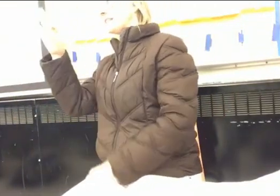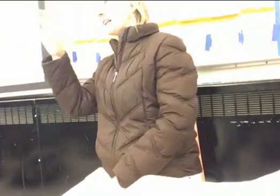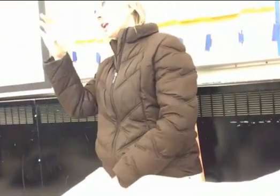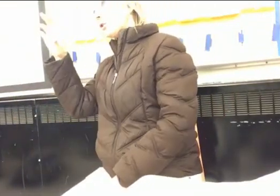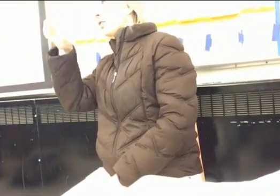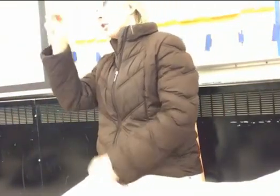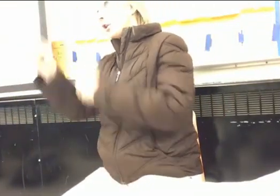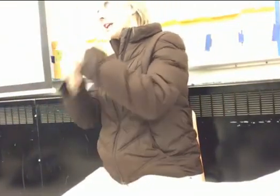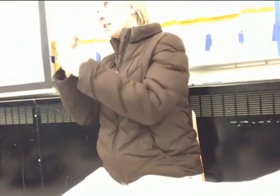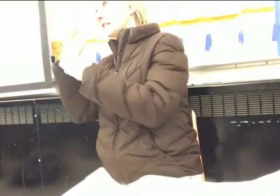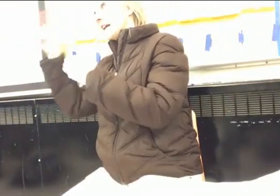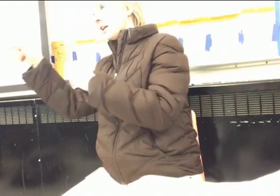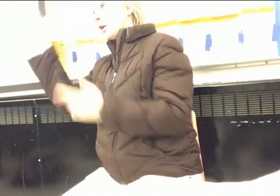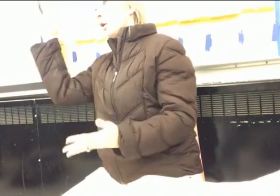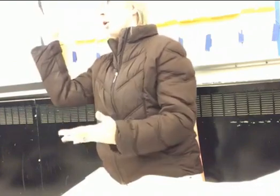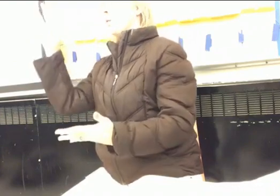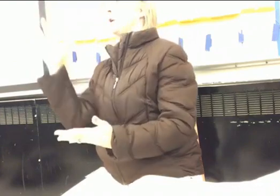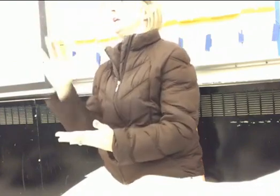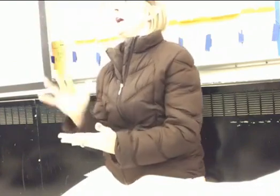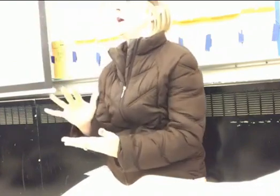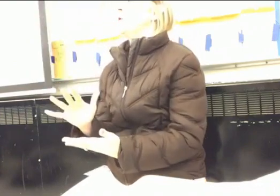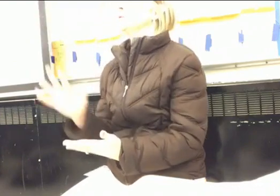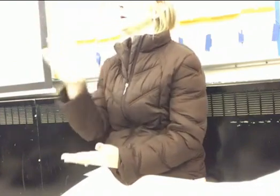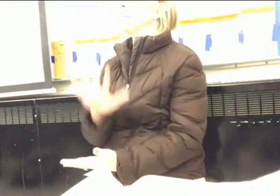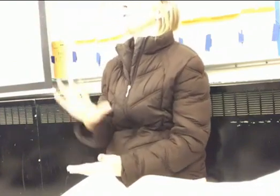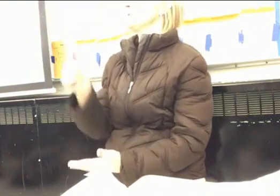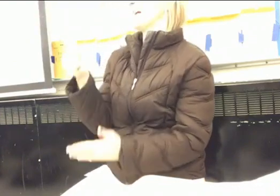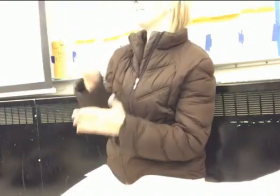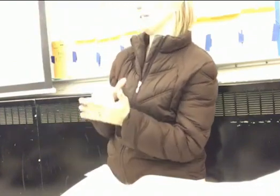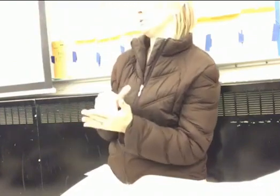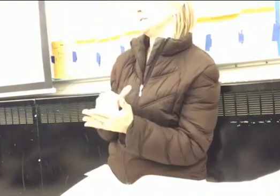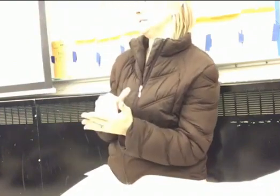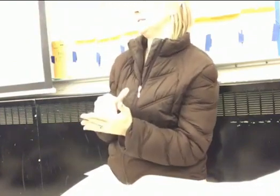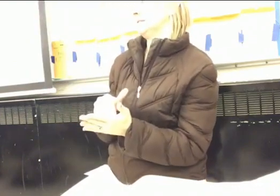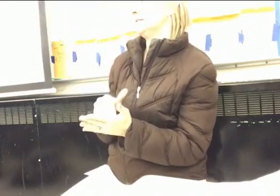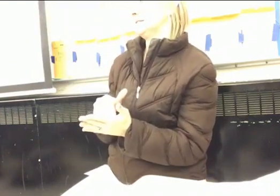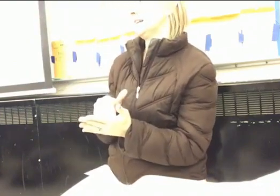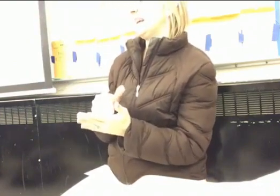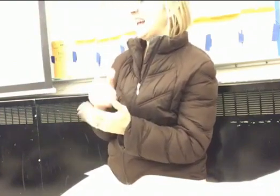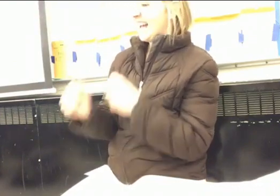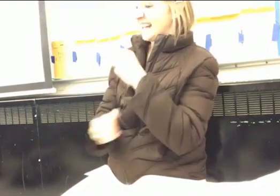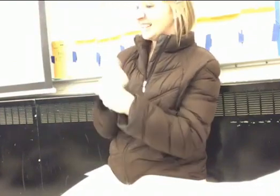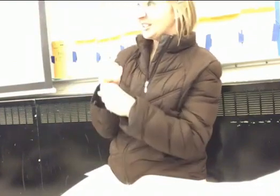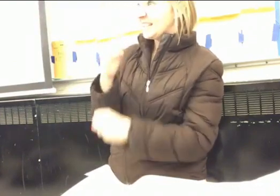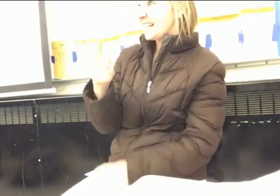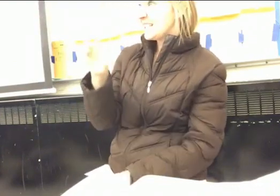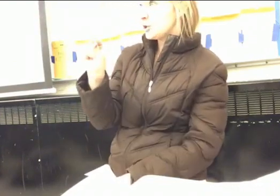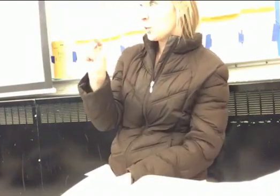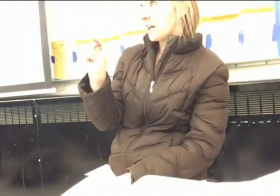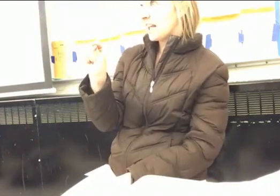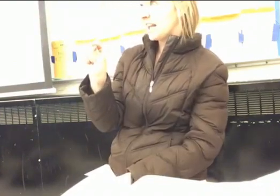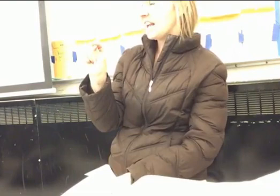years later, we're down to about 10,000 buffalo. And by 1920, that population dwindles to